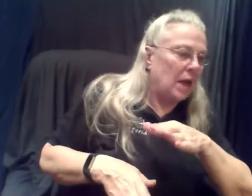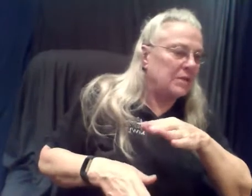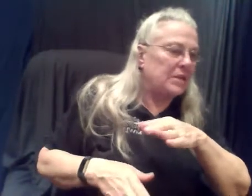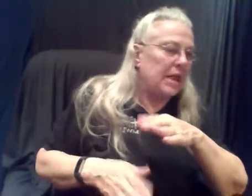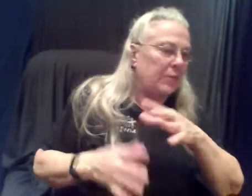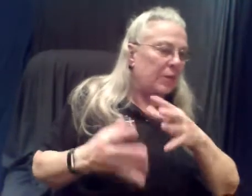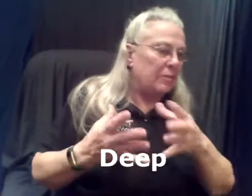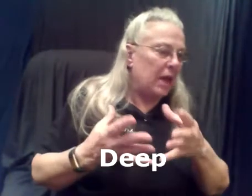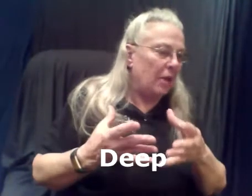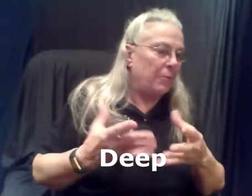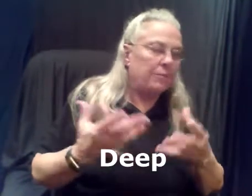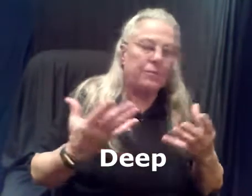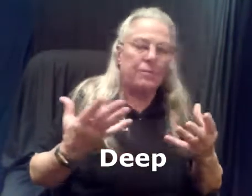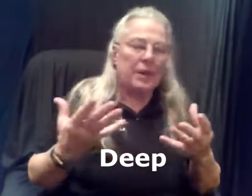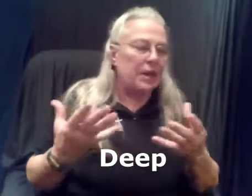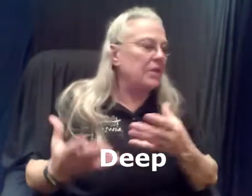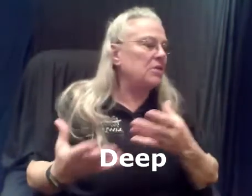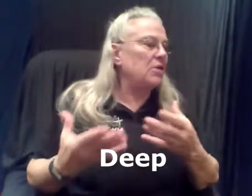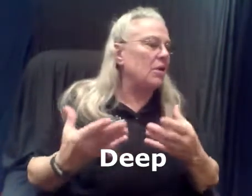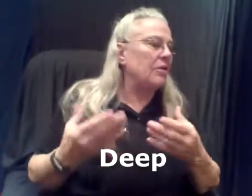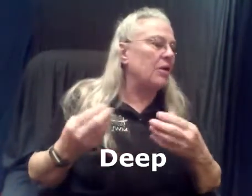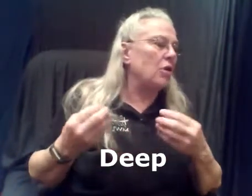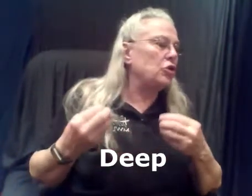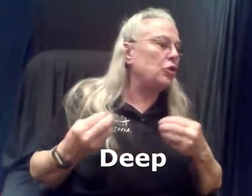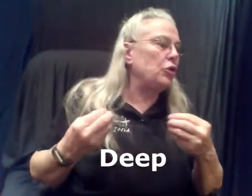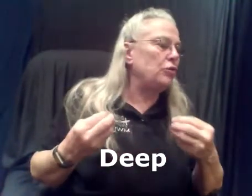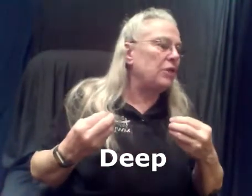Deep. Now, in this song, there are 2 different